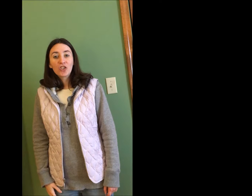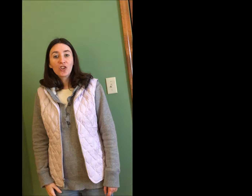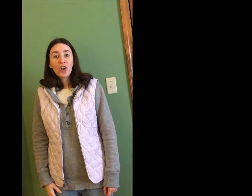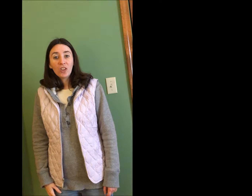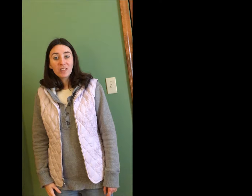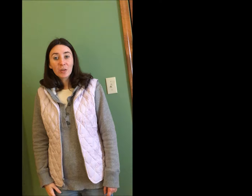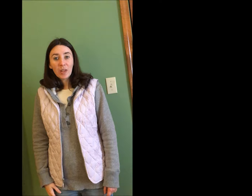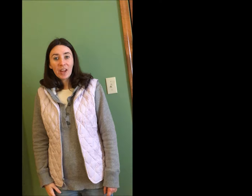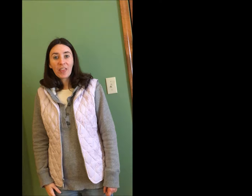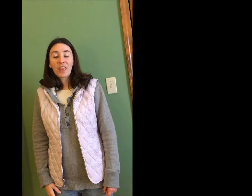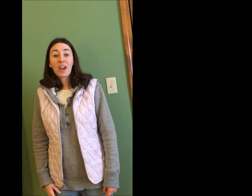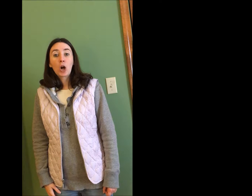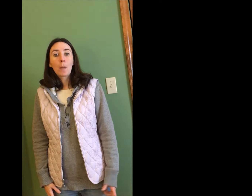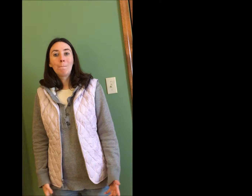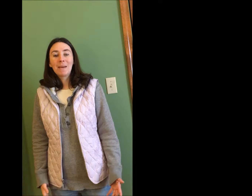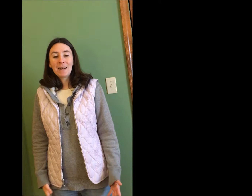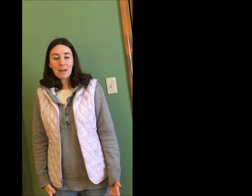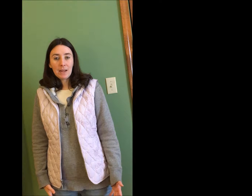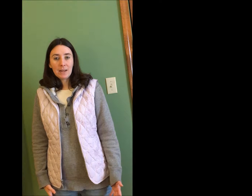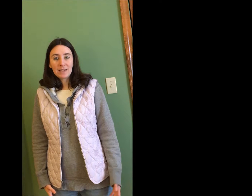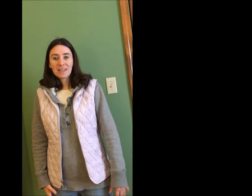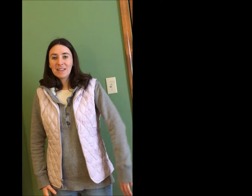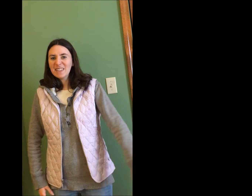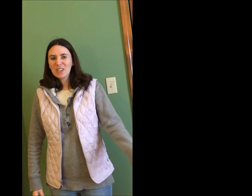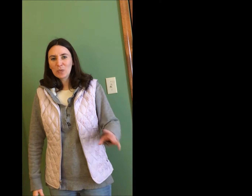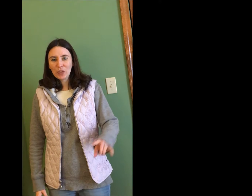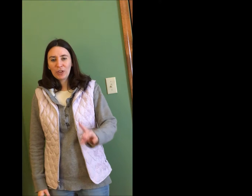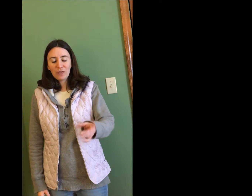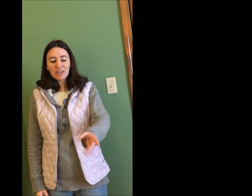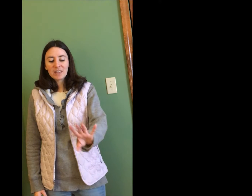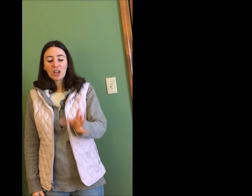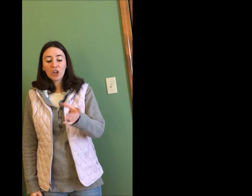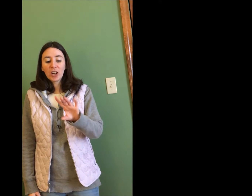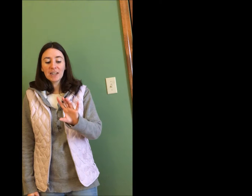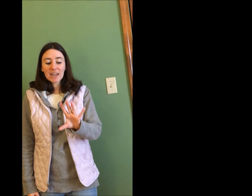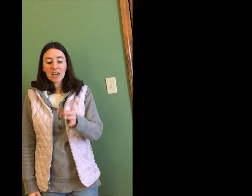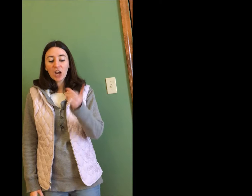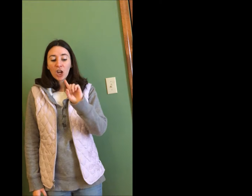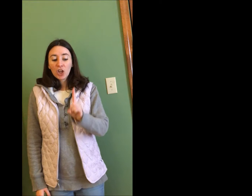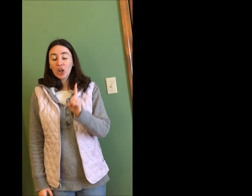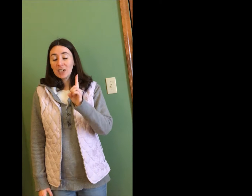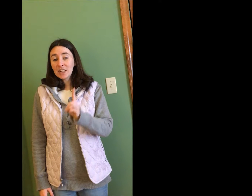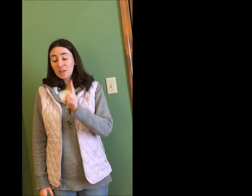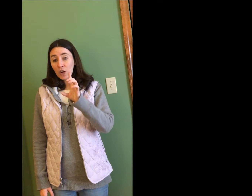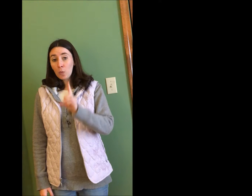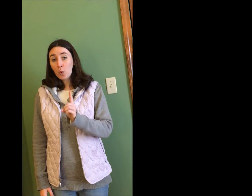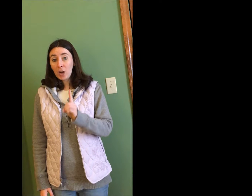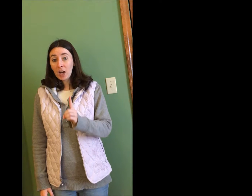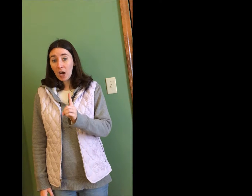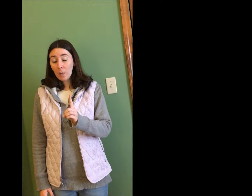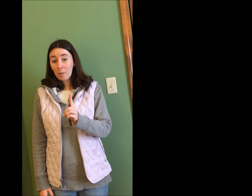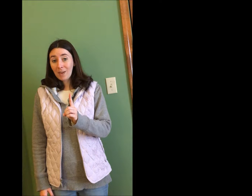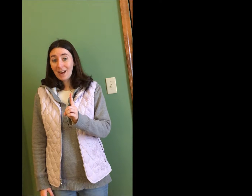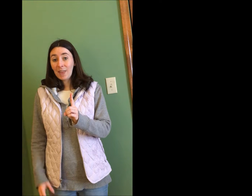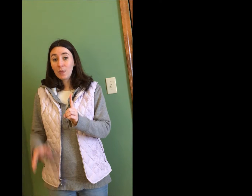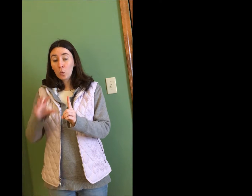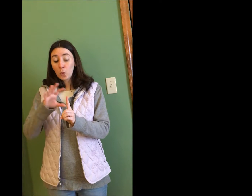children also like their bananas. And this is a really fun sign. You're going to take your index finger pointing up, and we're going